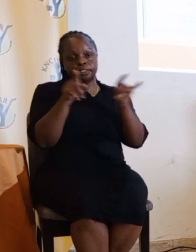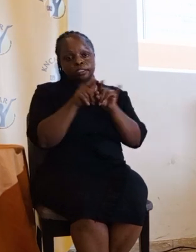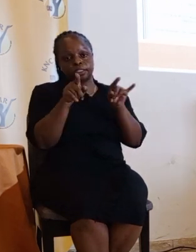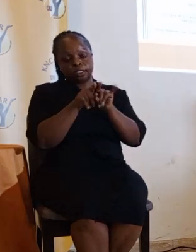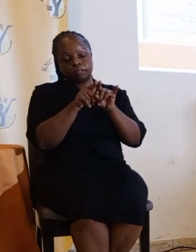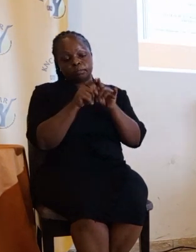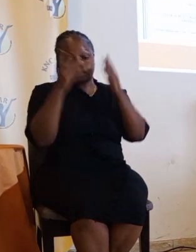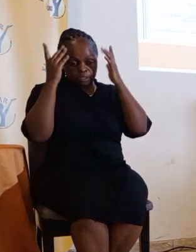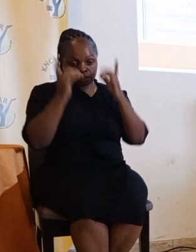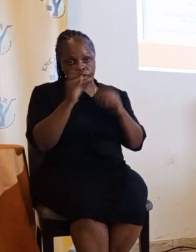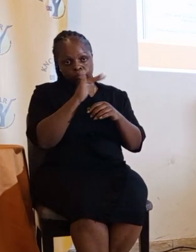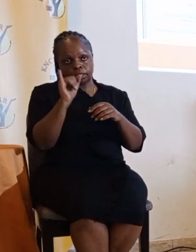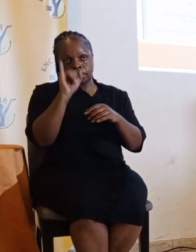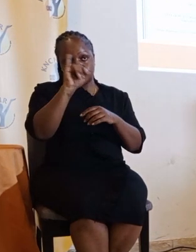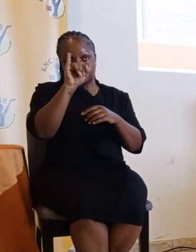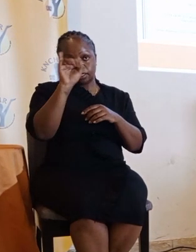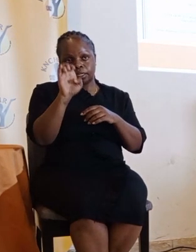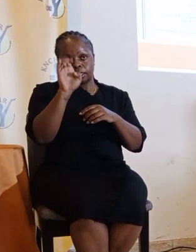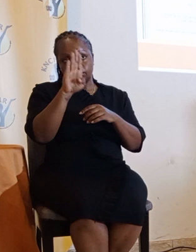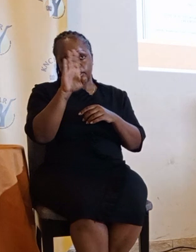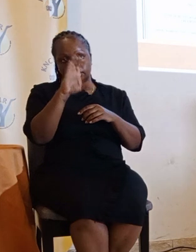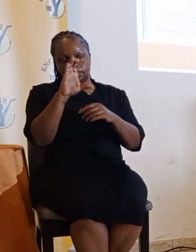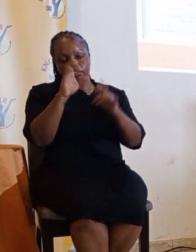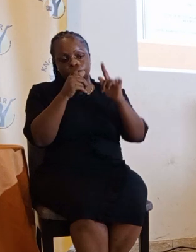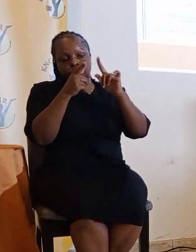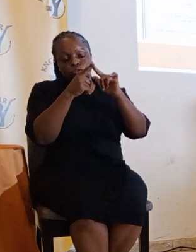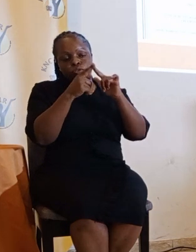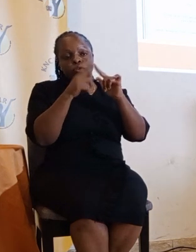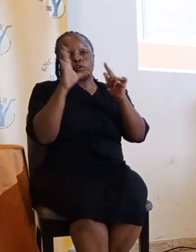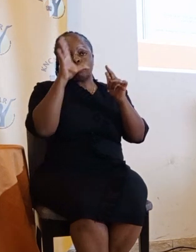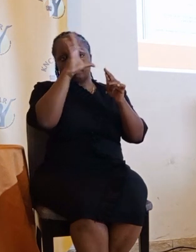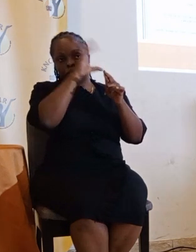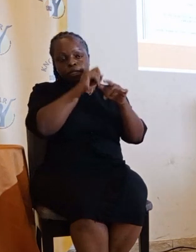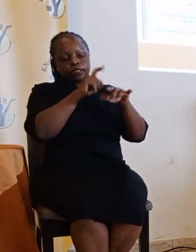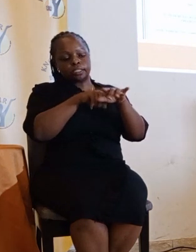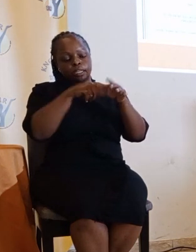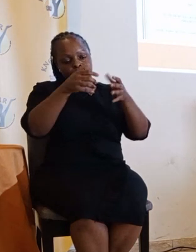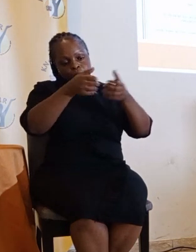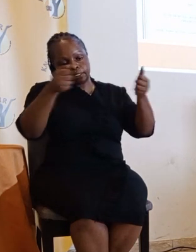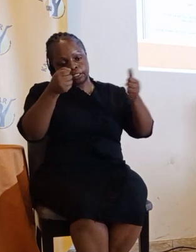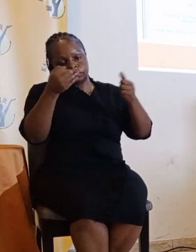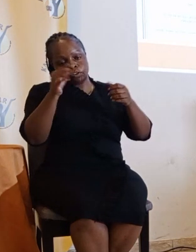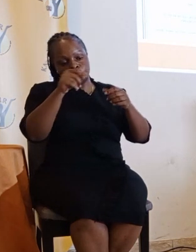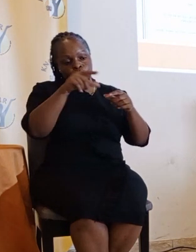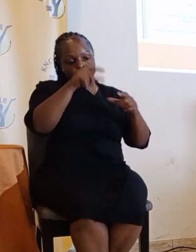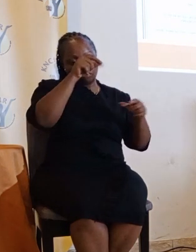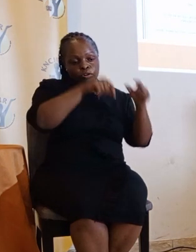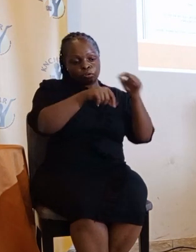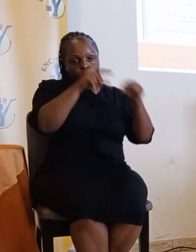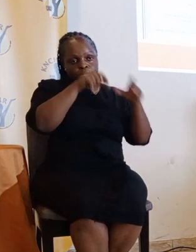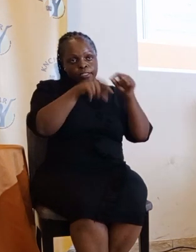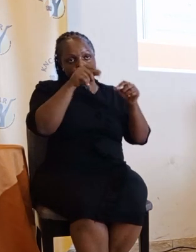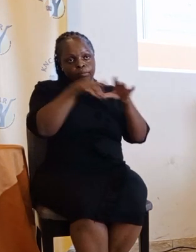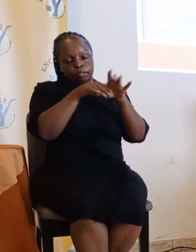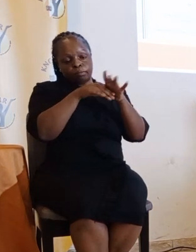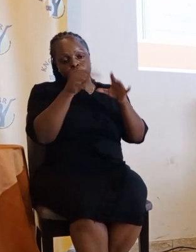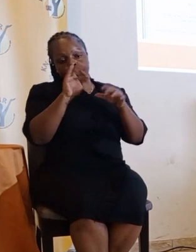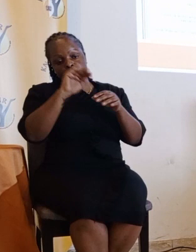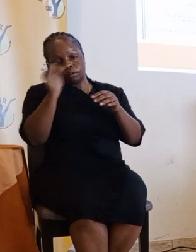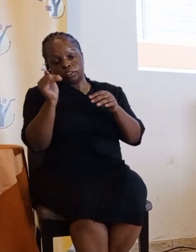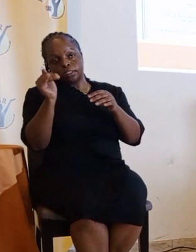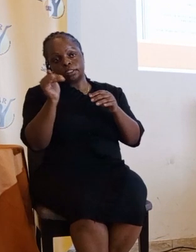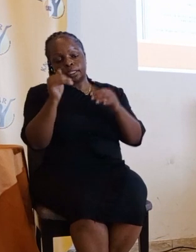subsequent decision by the IEBC to omit them during gazettement of nominated members of county assemblies in